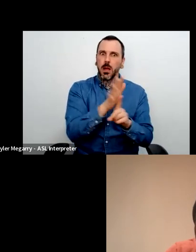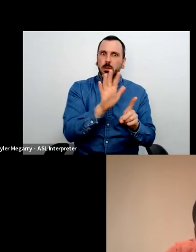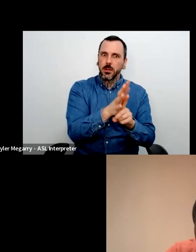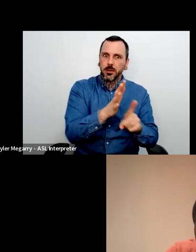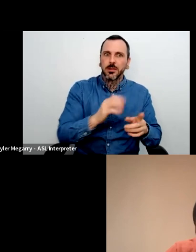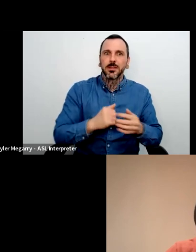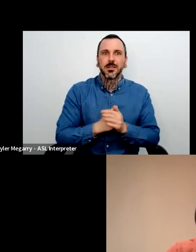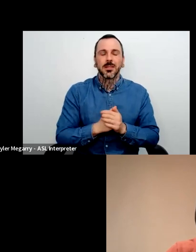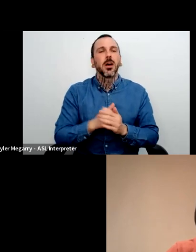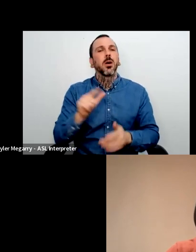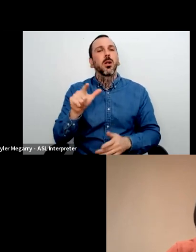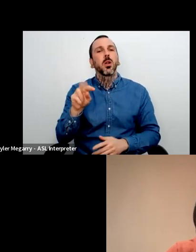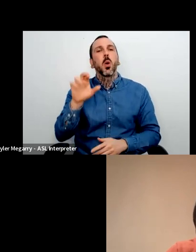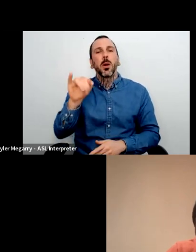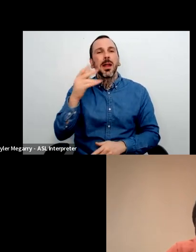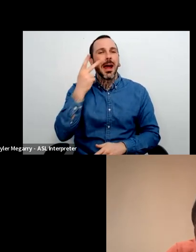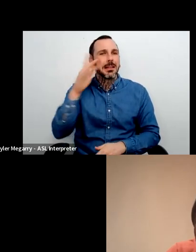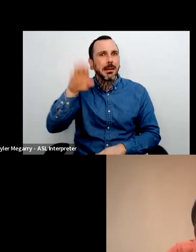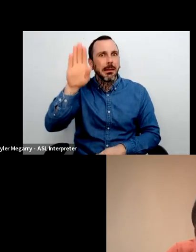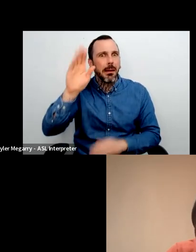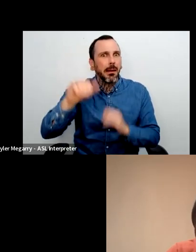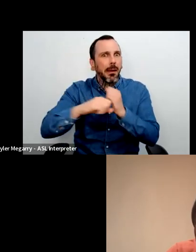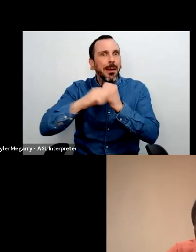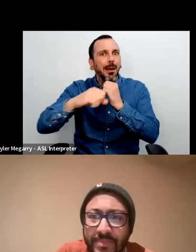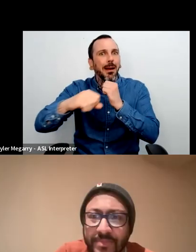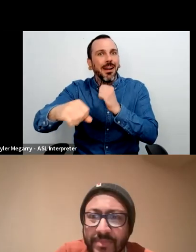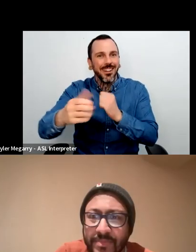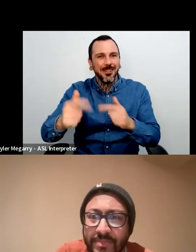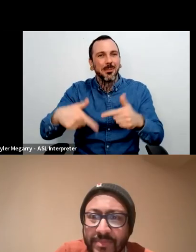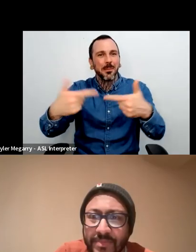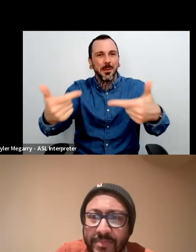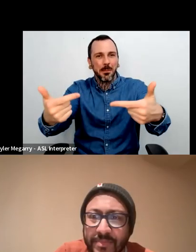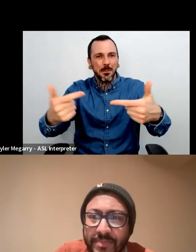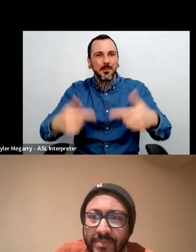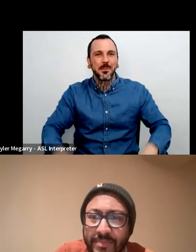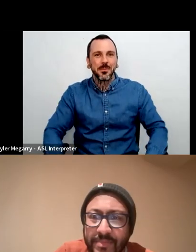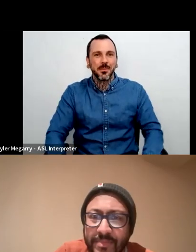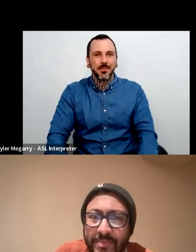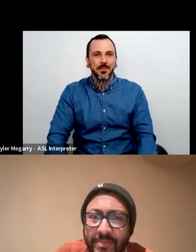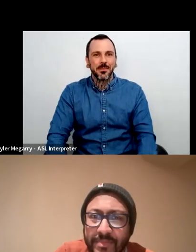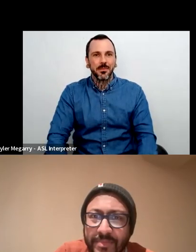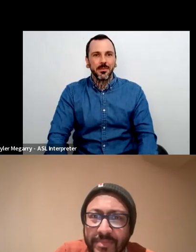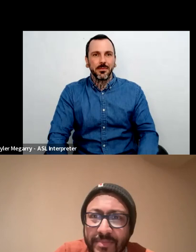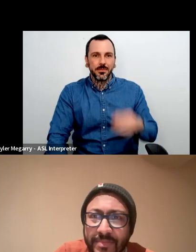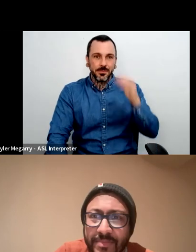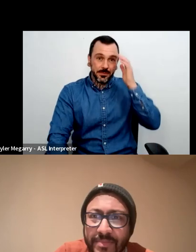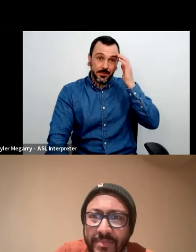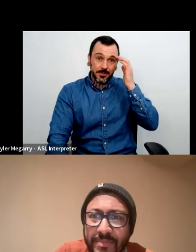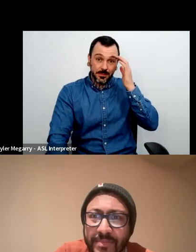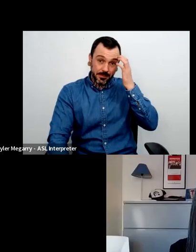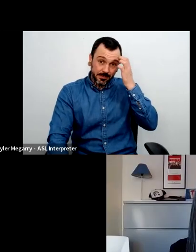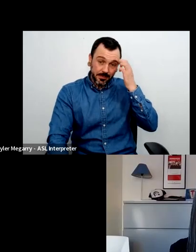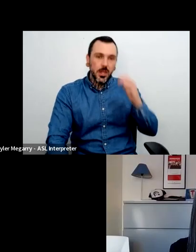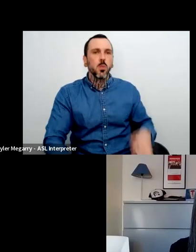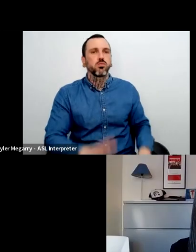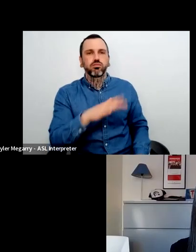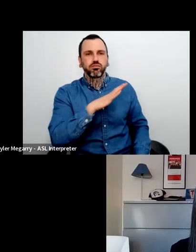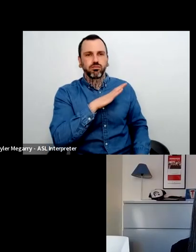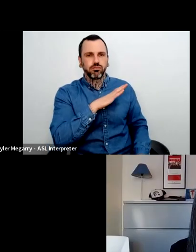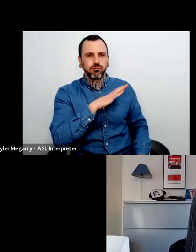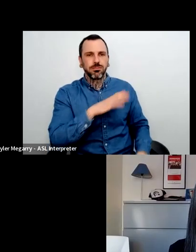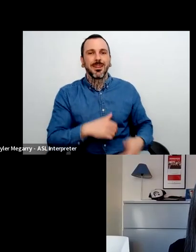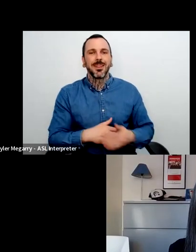but Laura, you've had your hand up forever, so I want to hear what you have to say. Yes, I do too. Well, no, forever. It's just offering